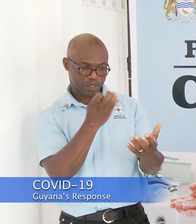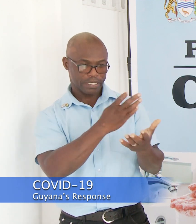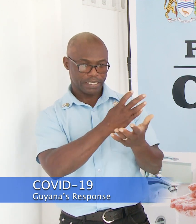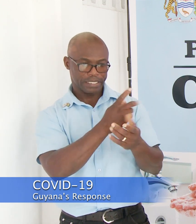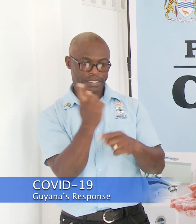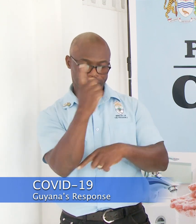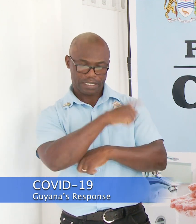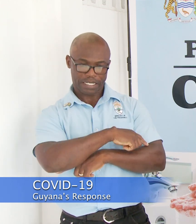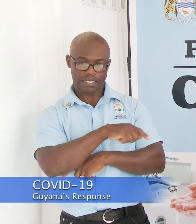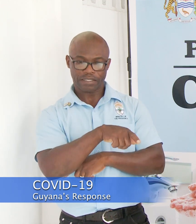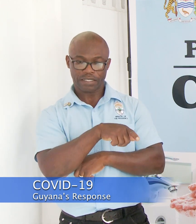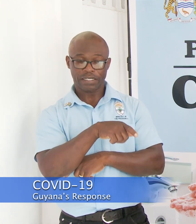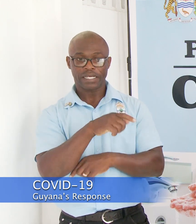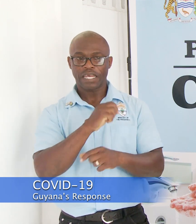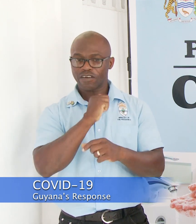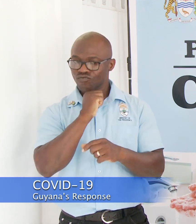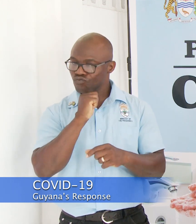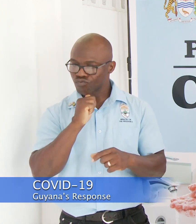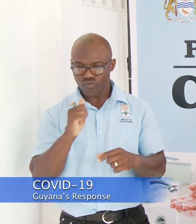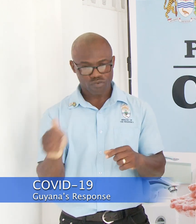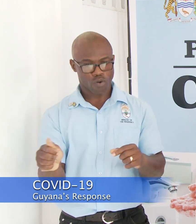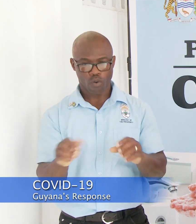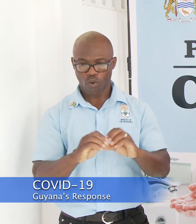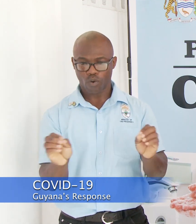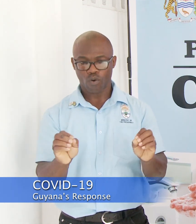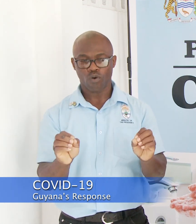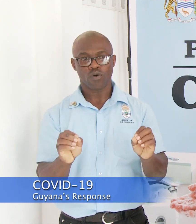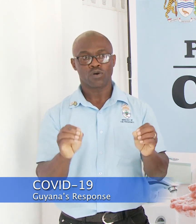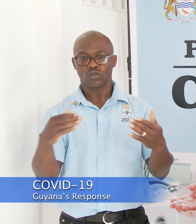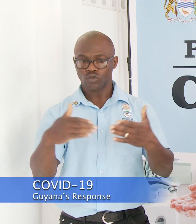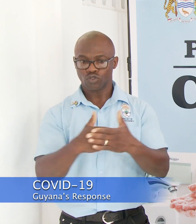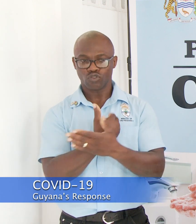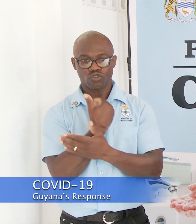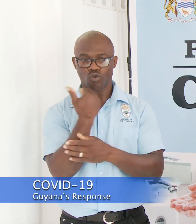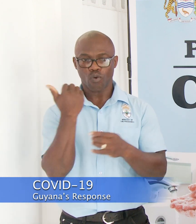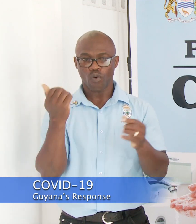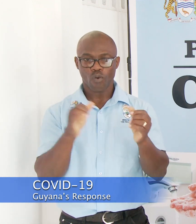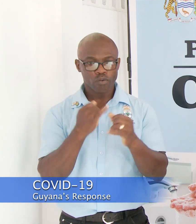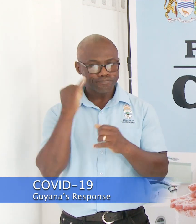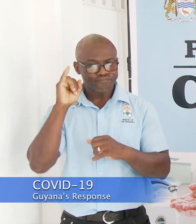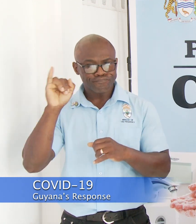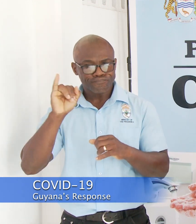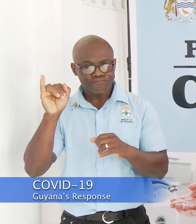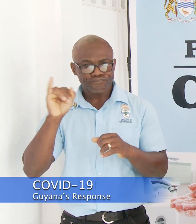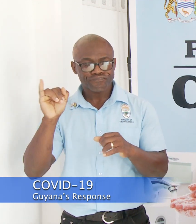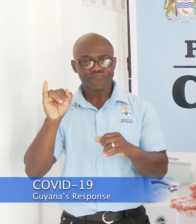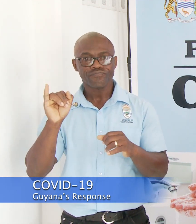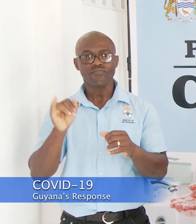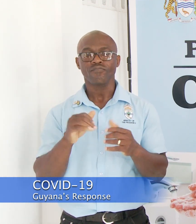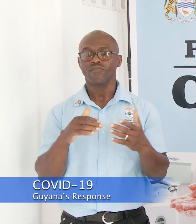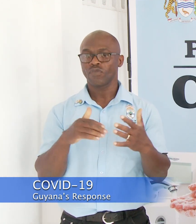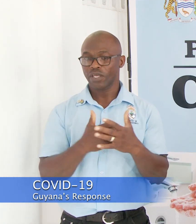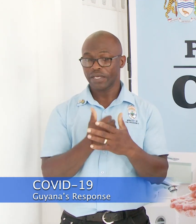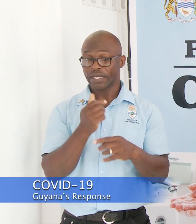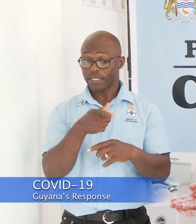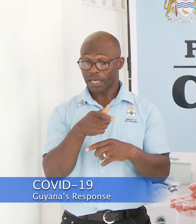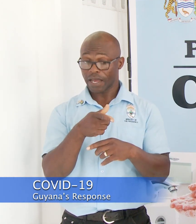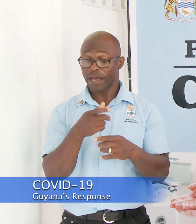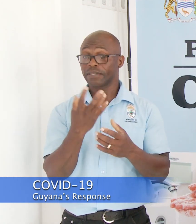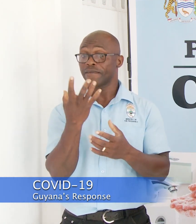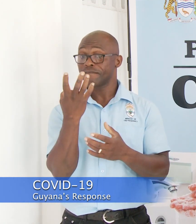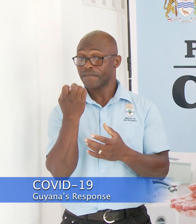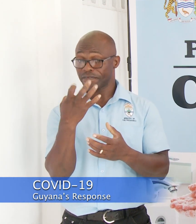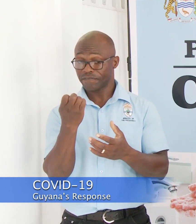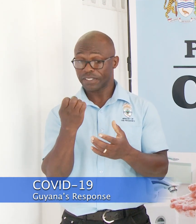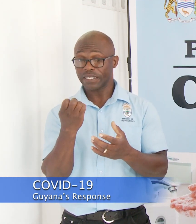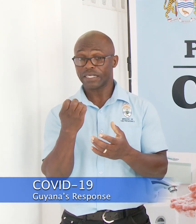after which, if no new symptoms develop within 3 days prior to the 15th day, they